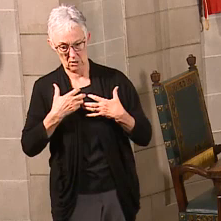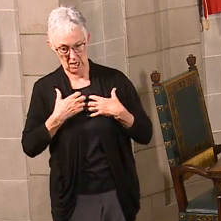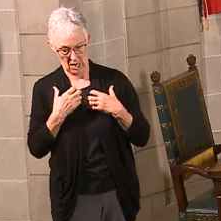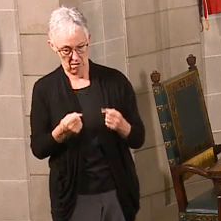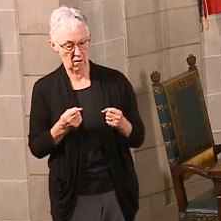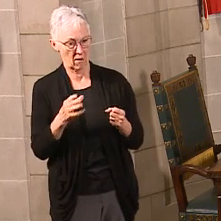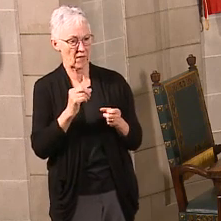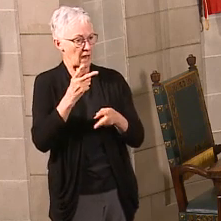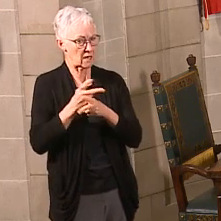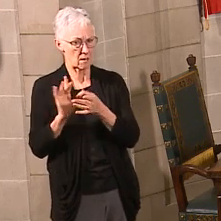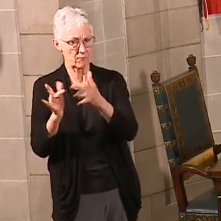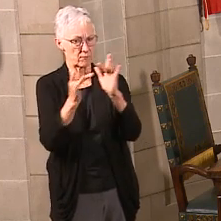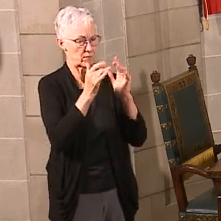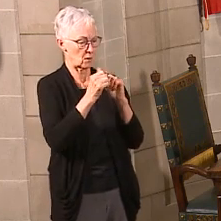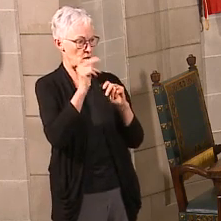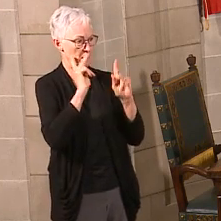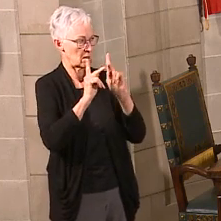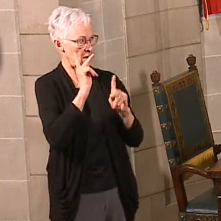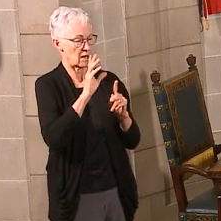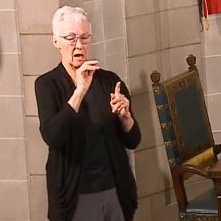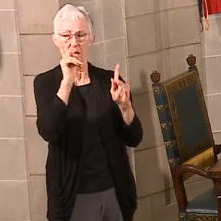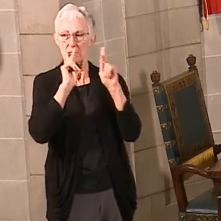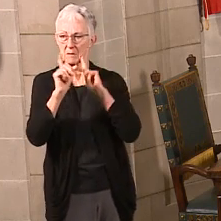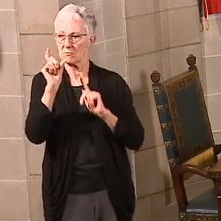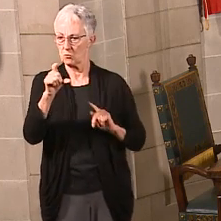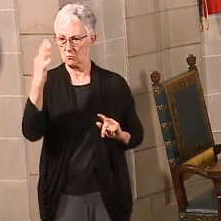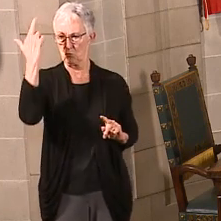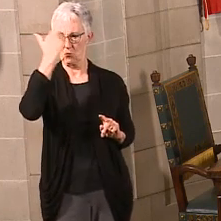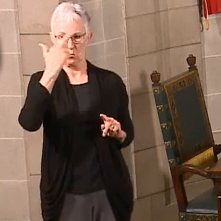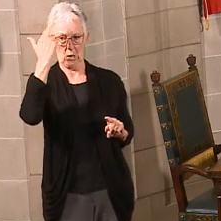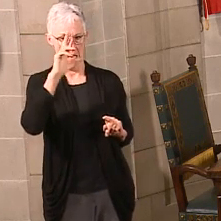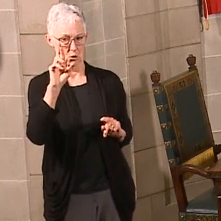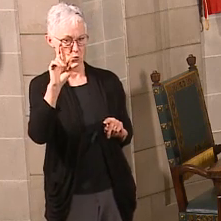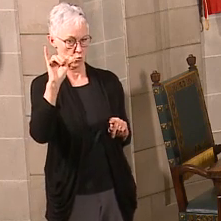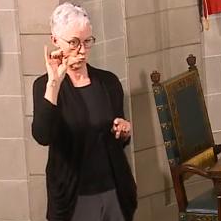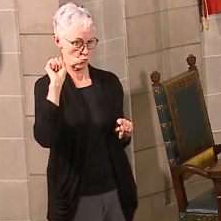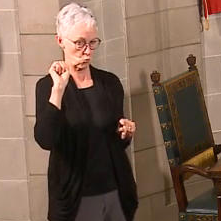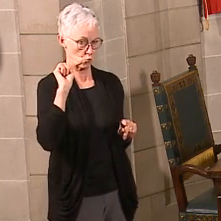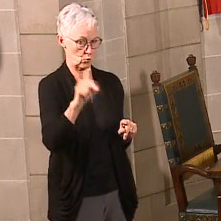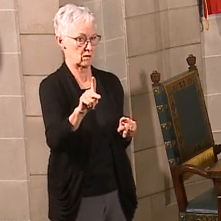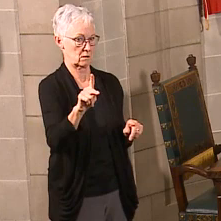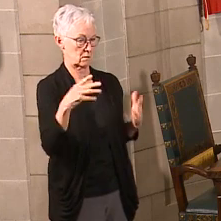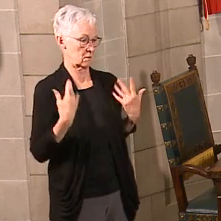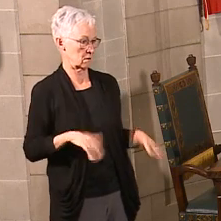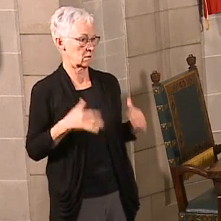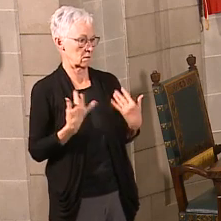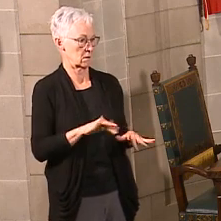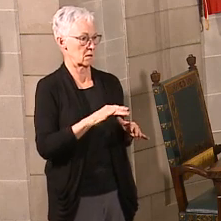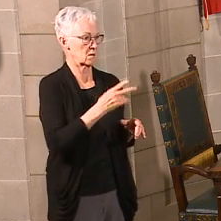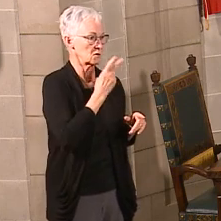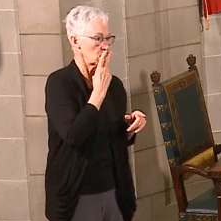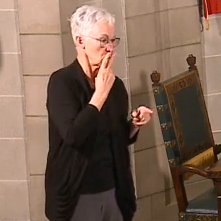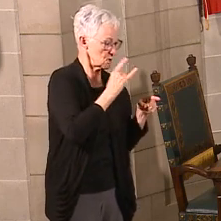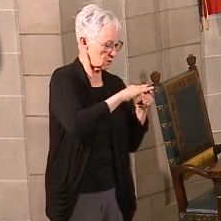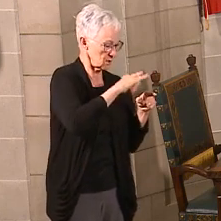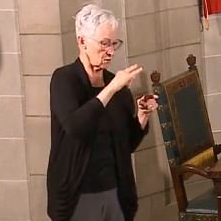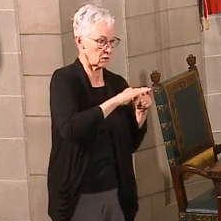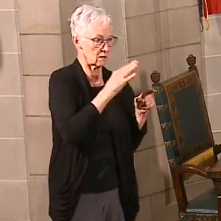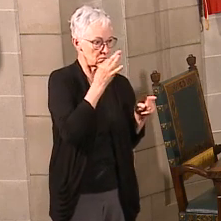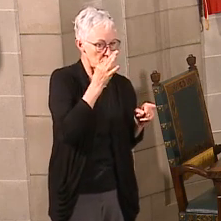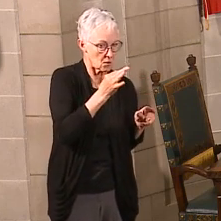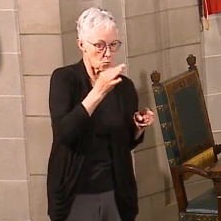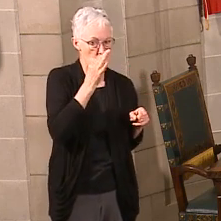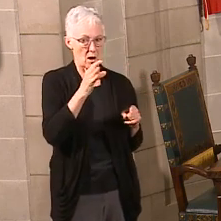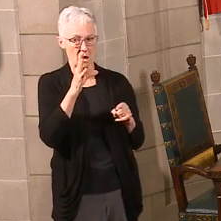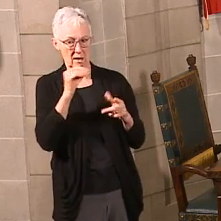for Nebraskans to be aware of the risk associated with smoking, again, cigarettes, marijuana, vaping, and contracting